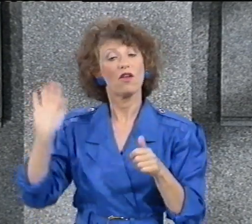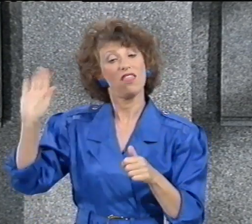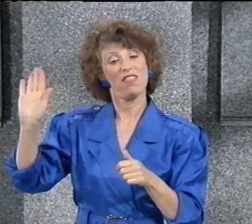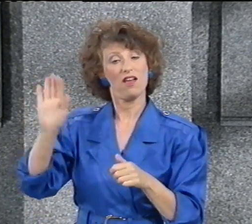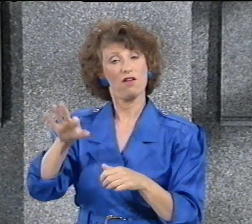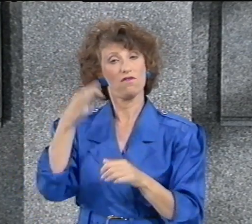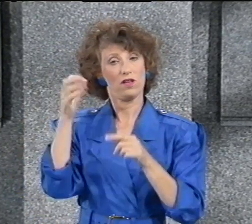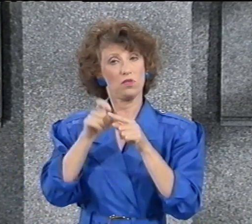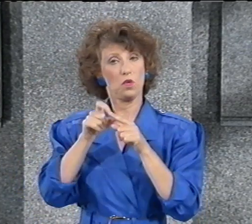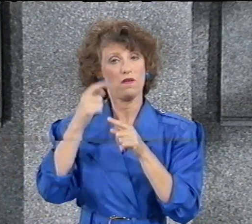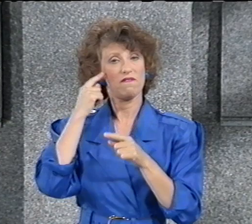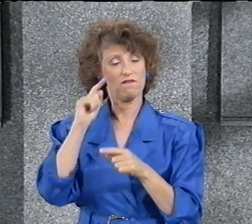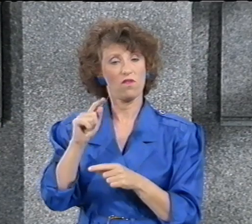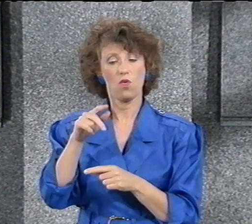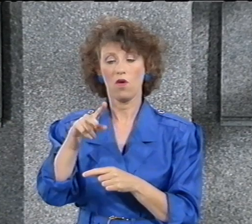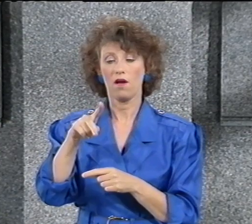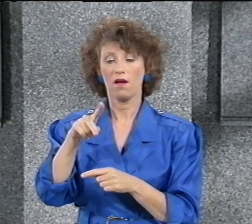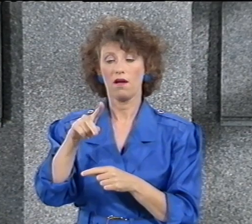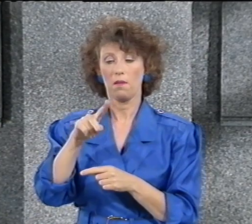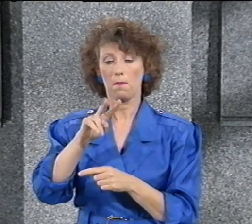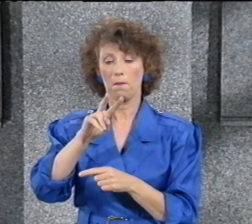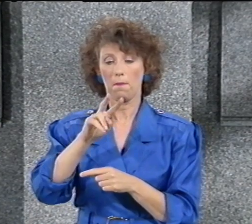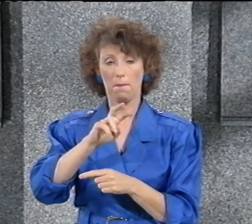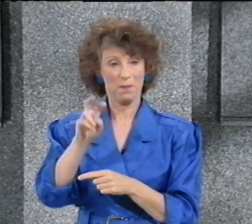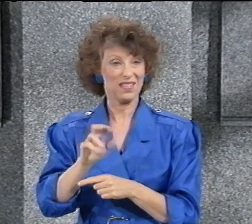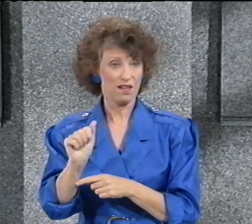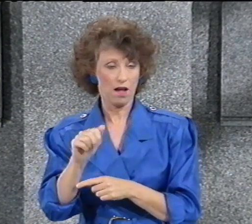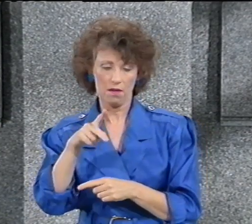Another French word, their word for pizza,